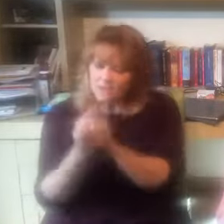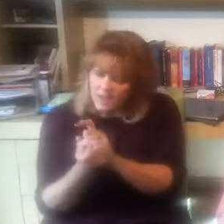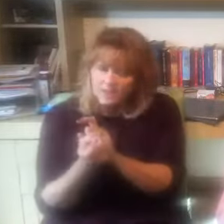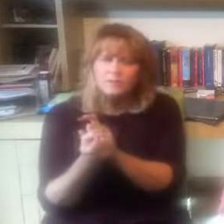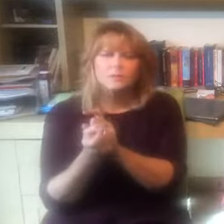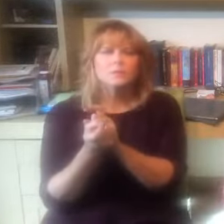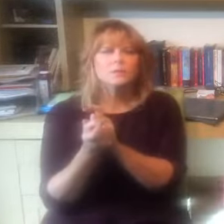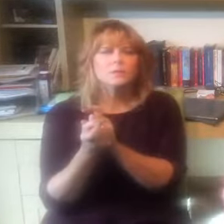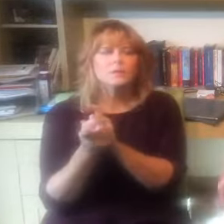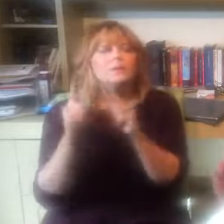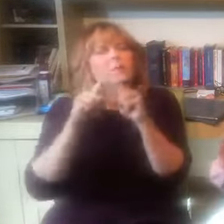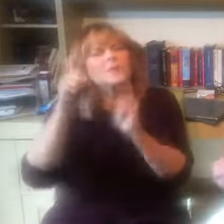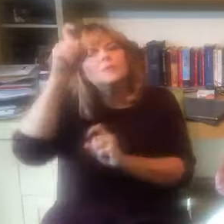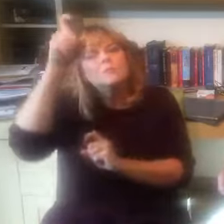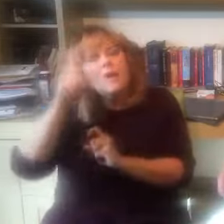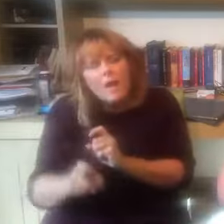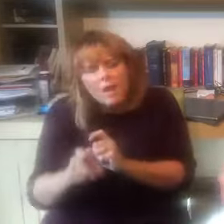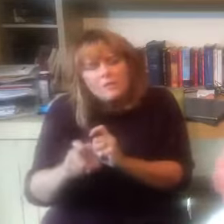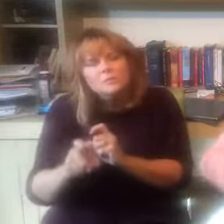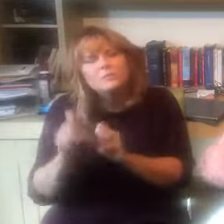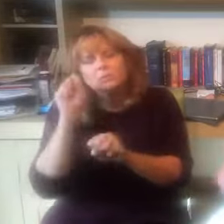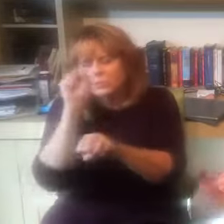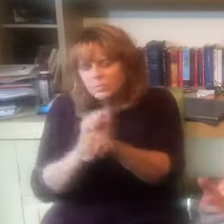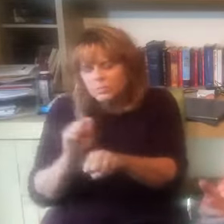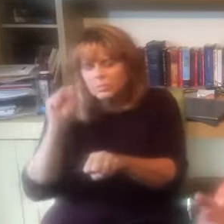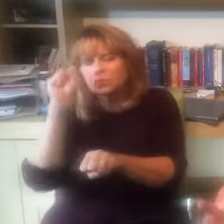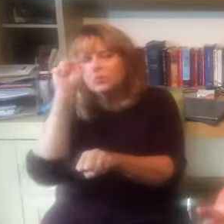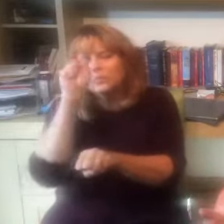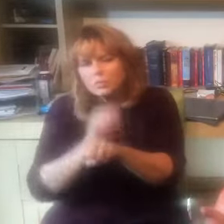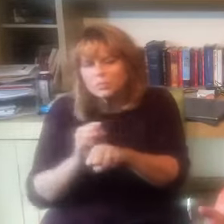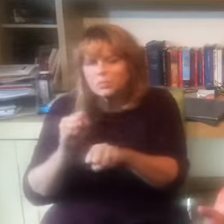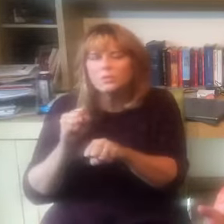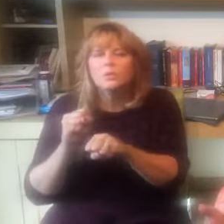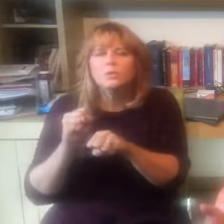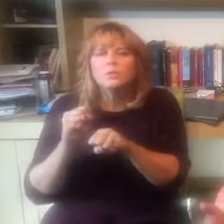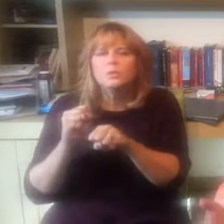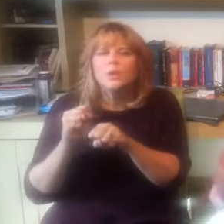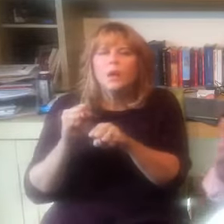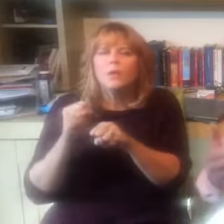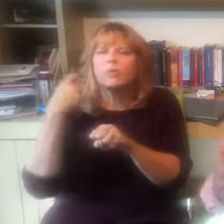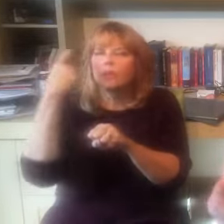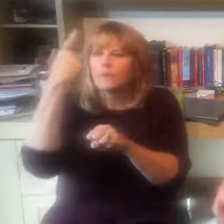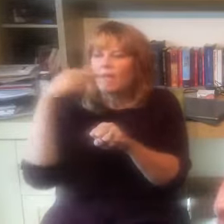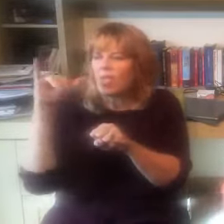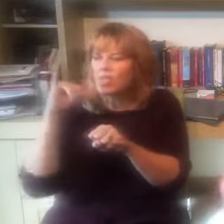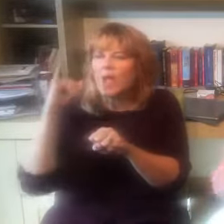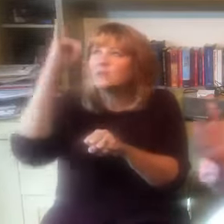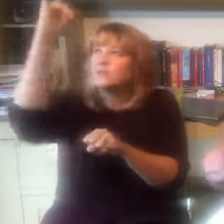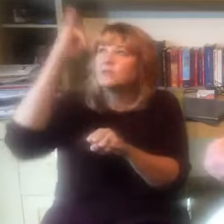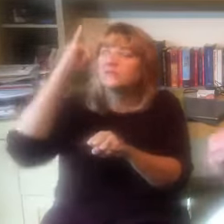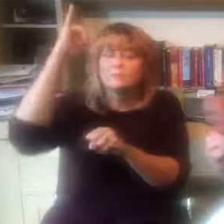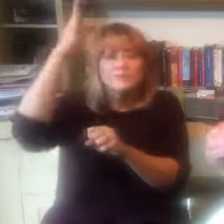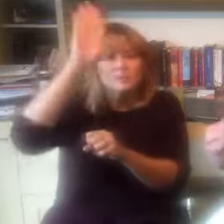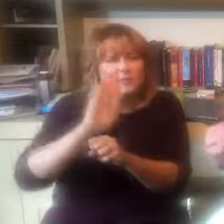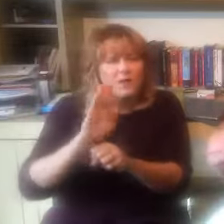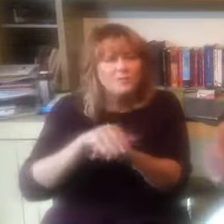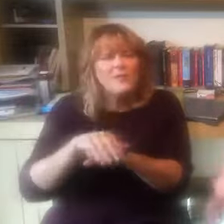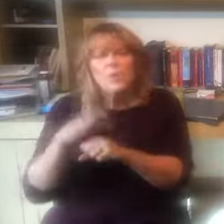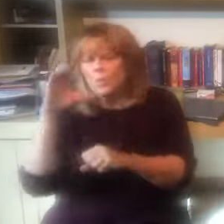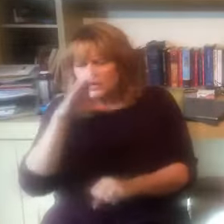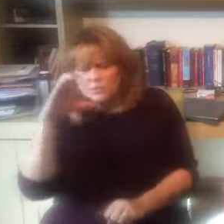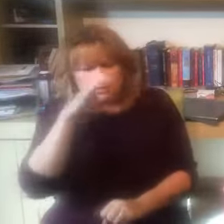But you have to produce the likeness of God. to change that. Most of us are looking